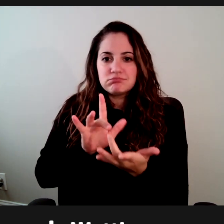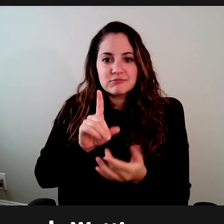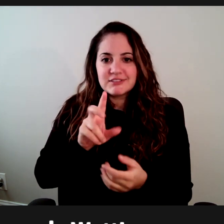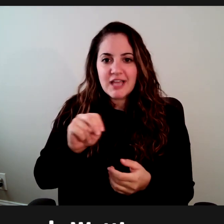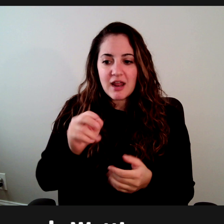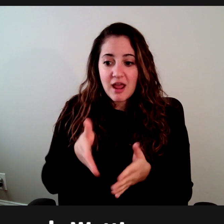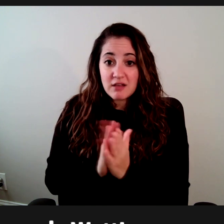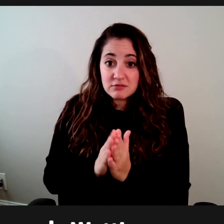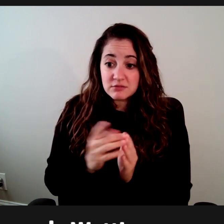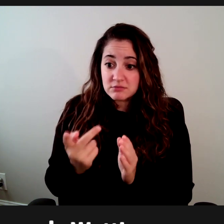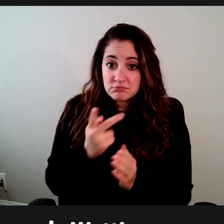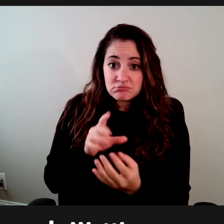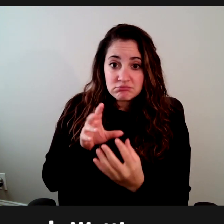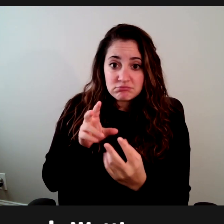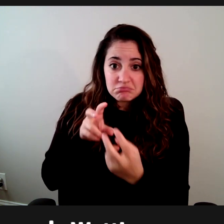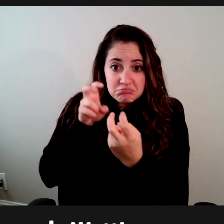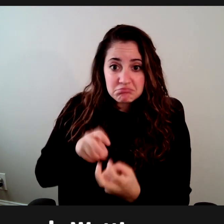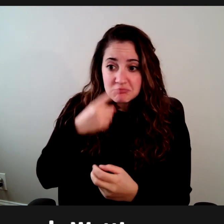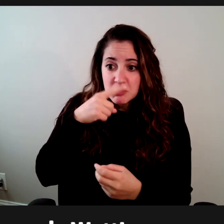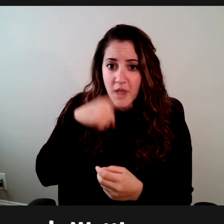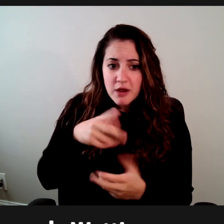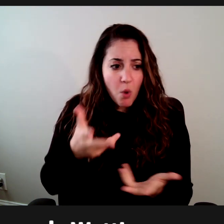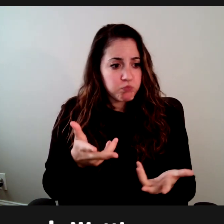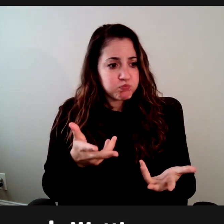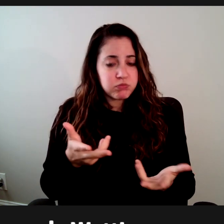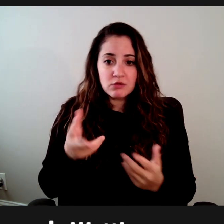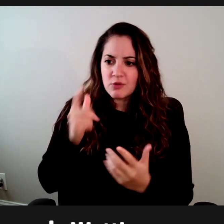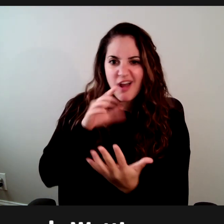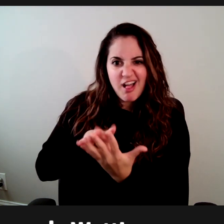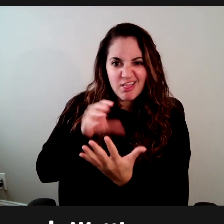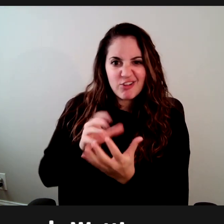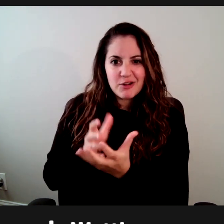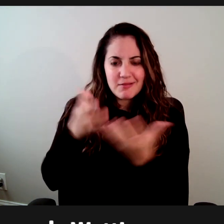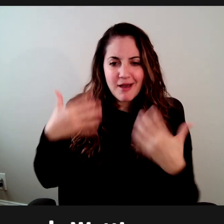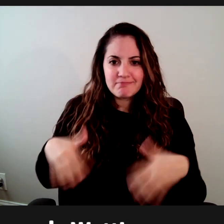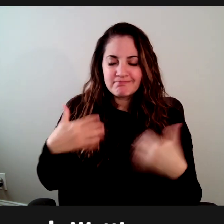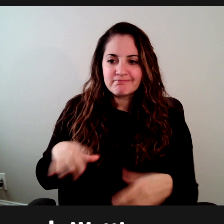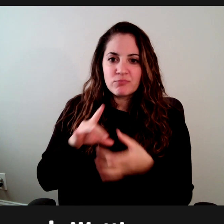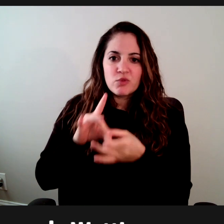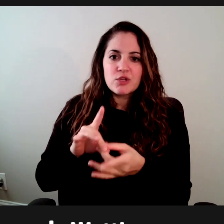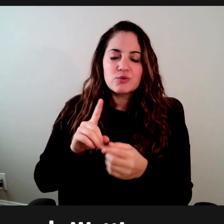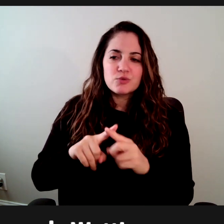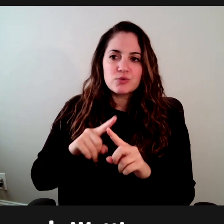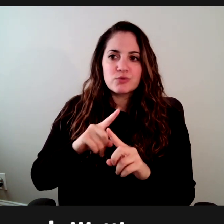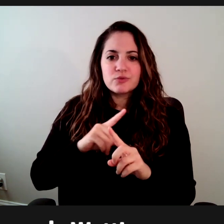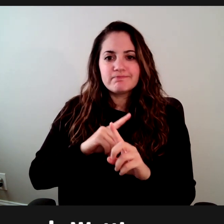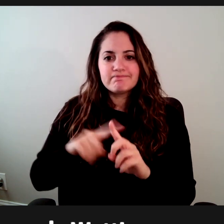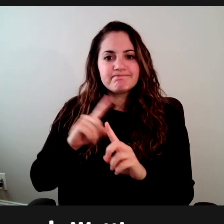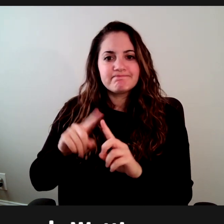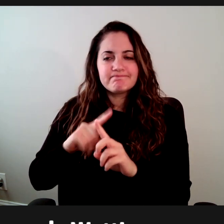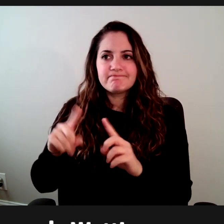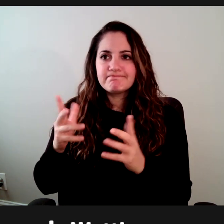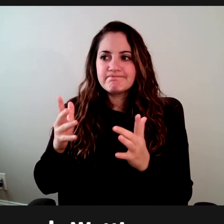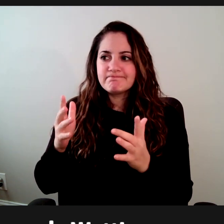would you just be willing to meet with me? And you did. And it was great. I got a lot of information just about